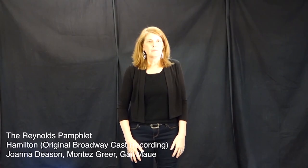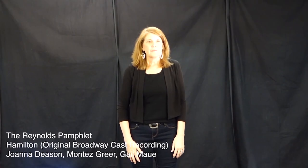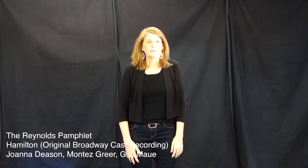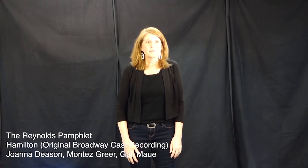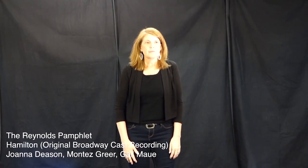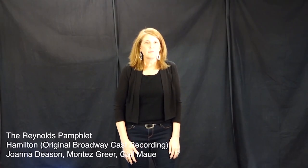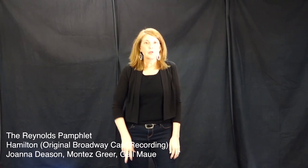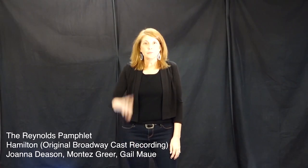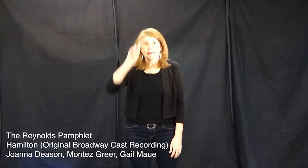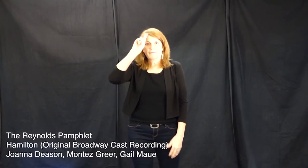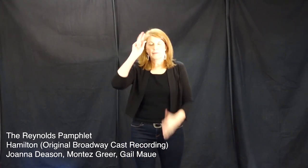The Reynolds pamphlet.